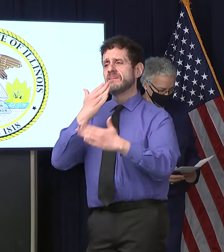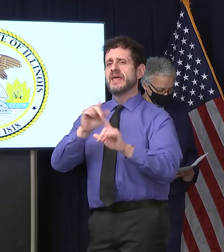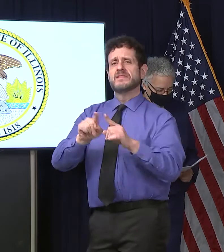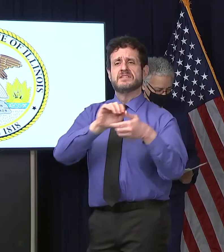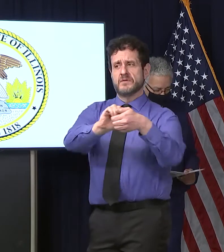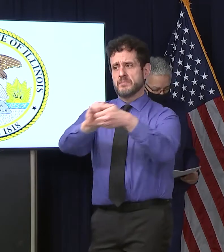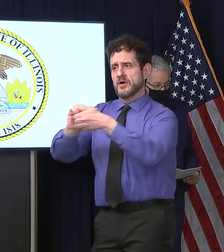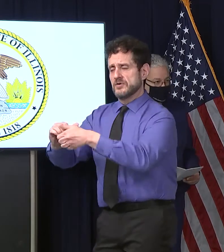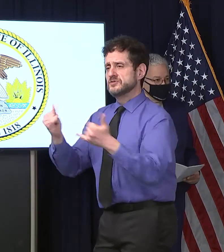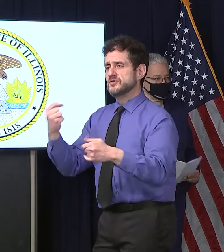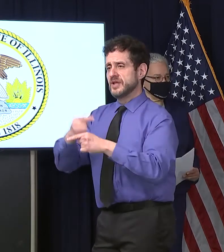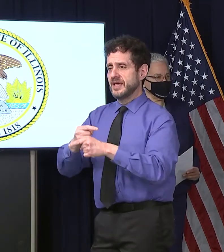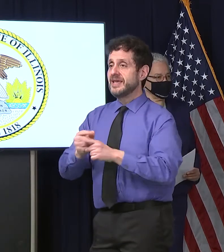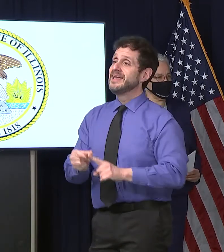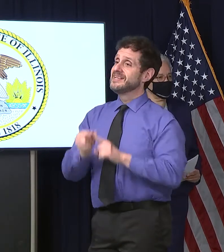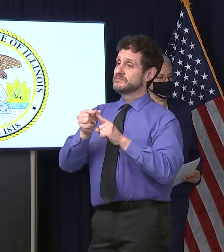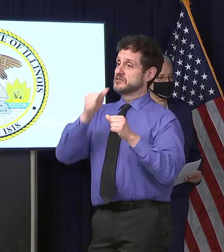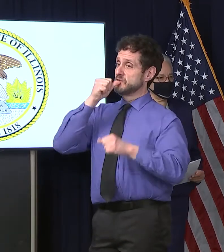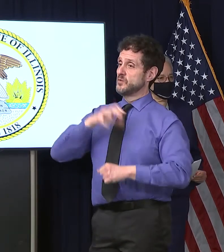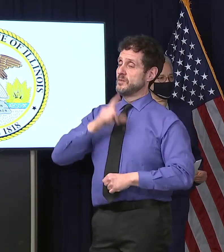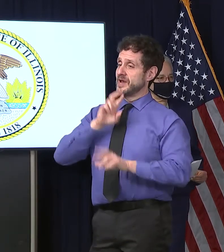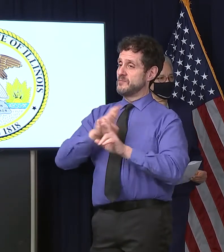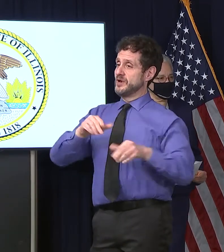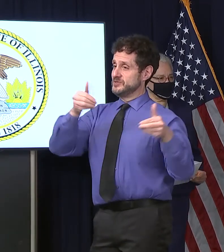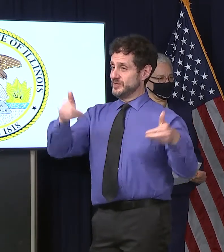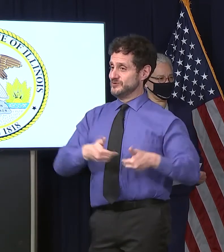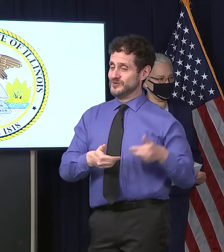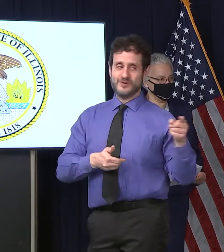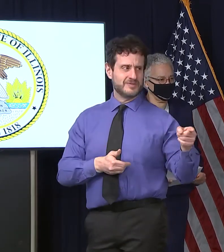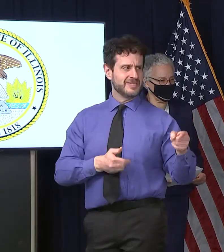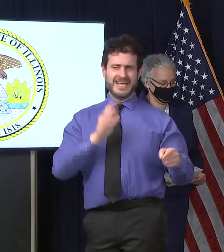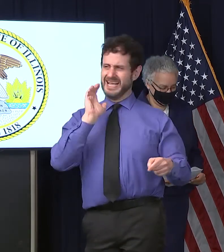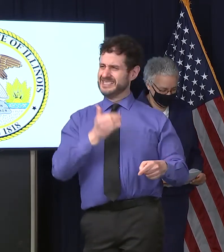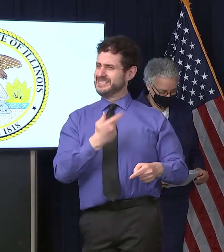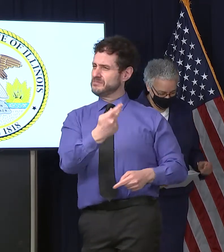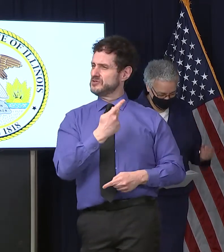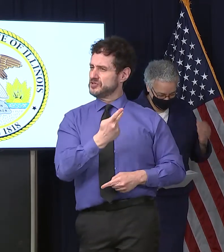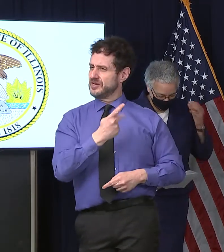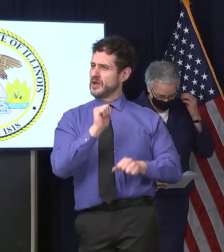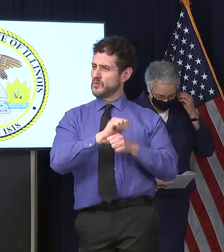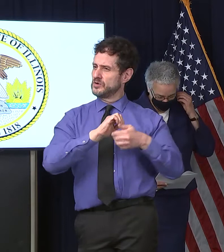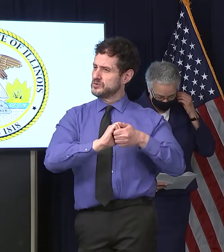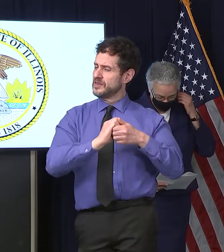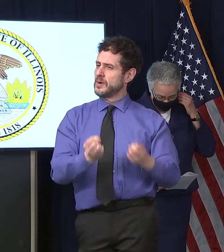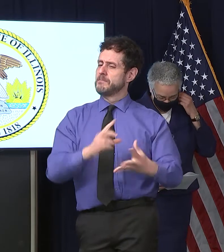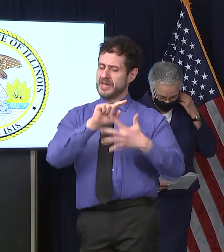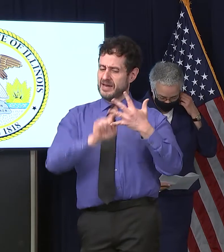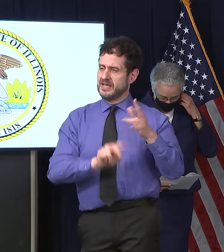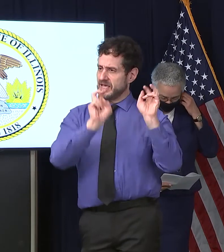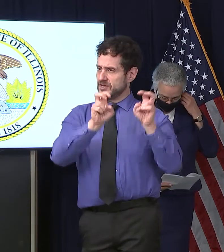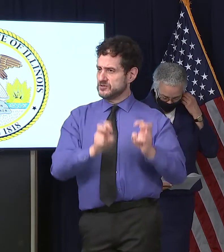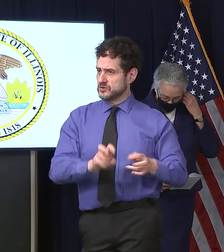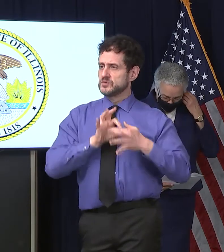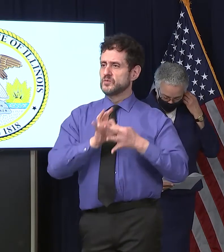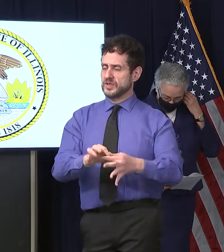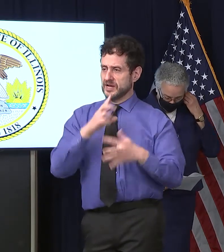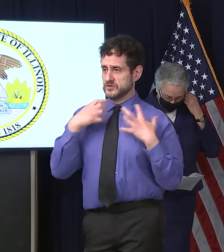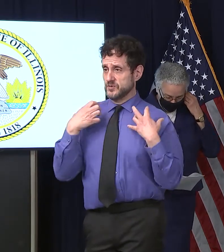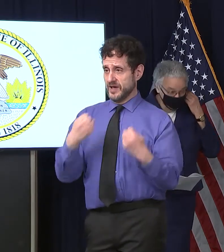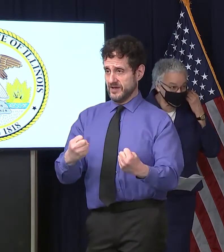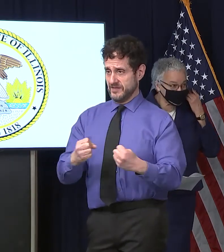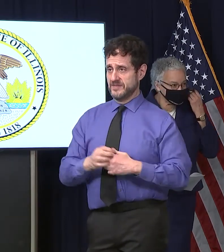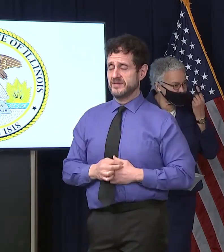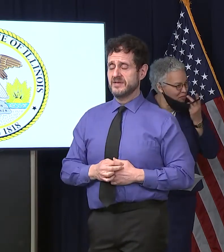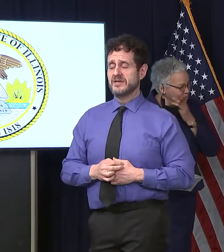want to thank the lady I'm about to introduce. She and I seem to get together and work on so many issues that really relate to health. And